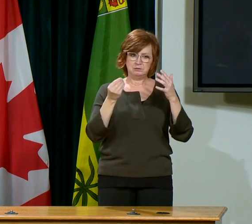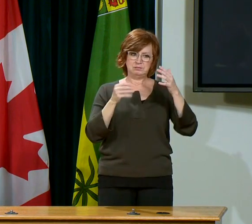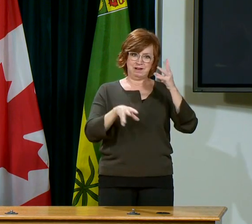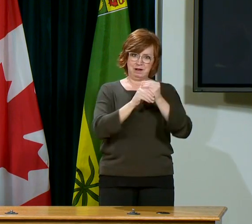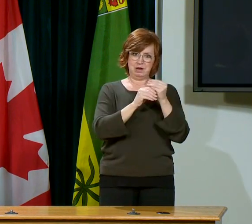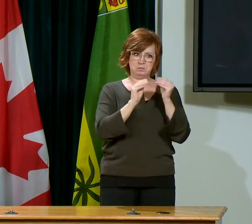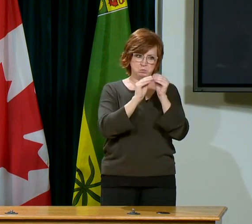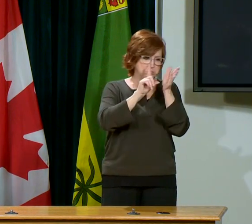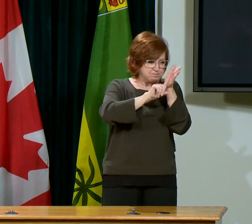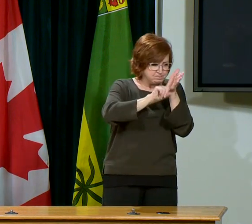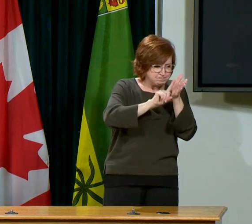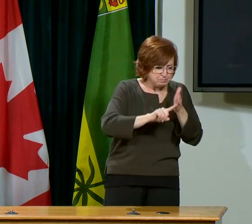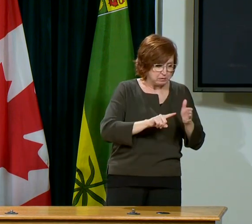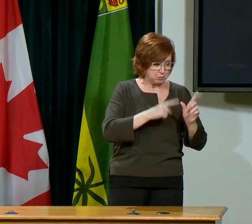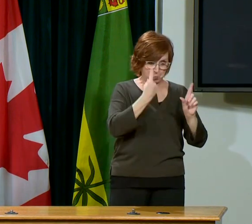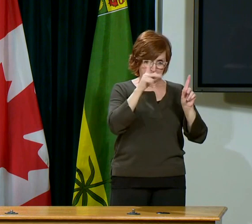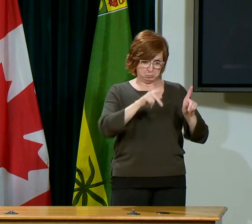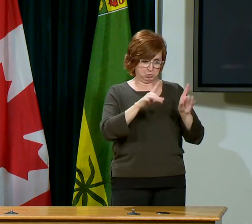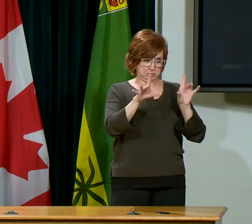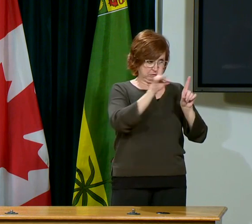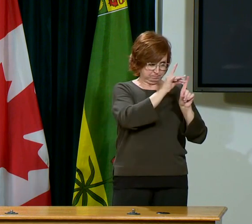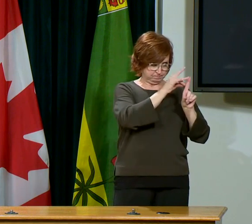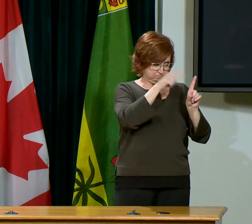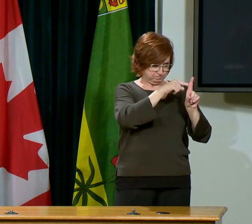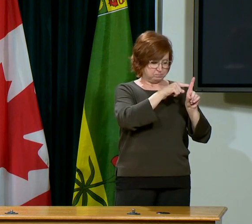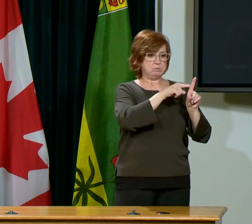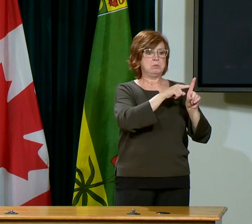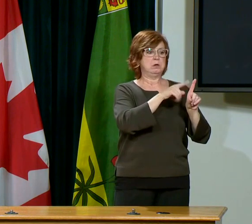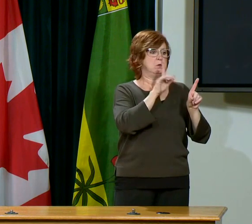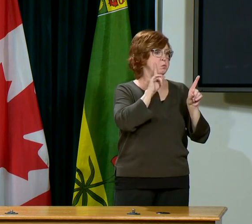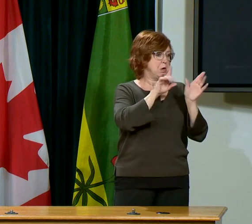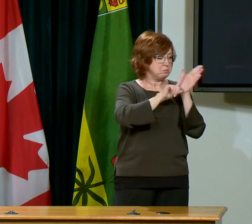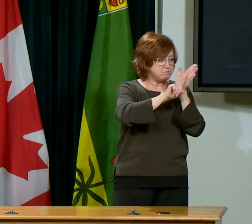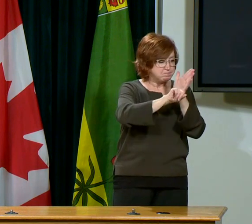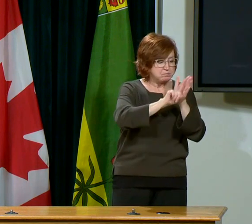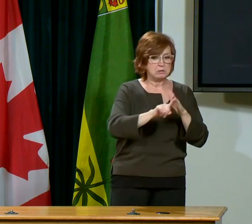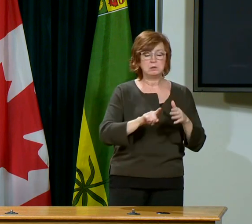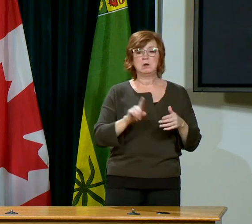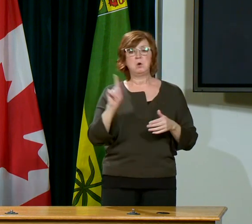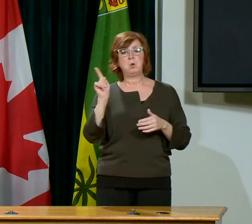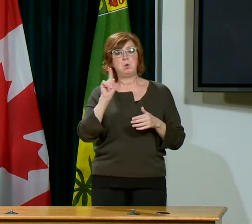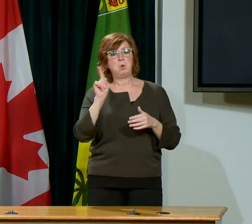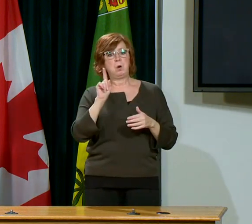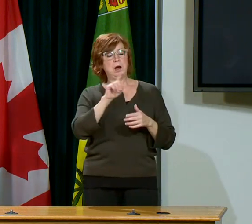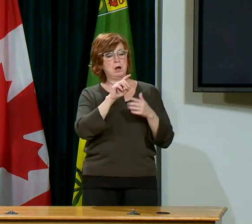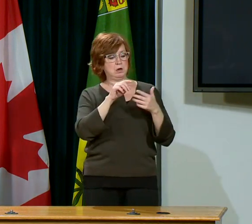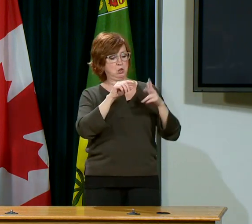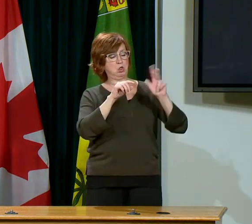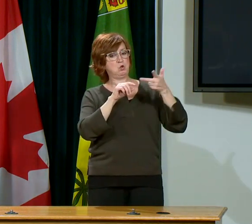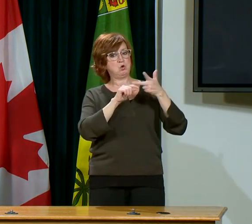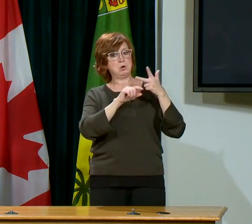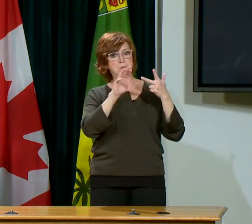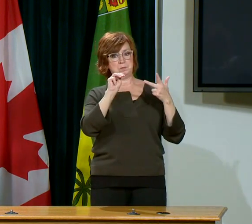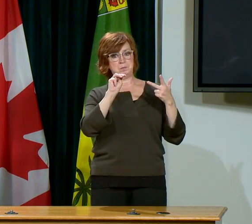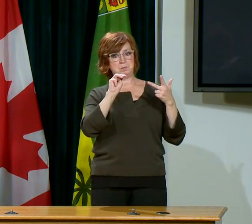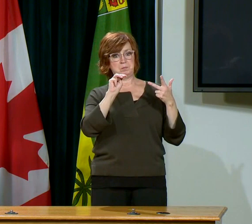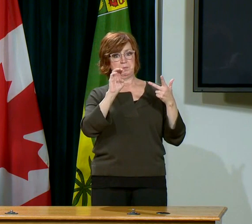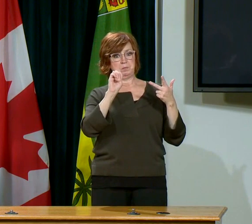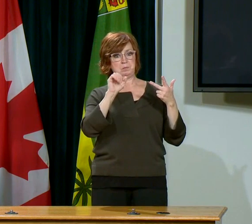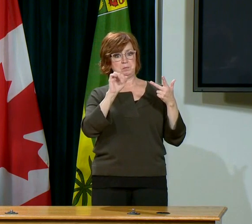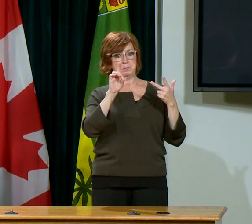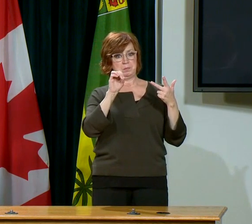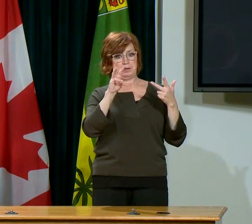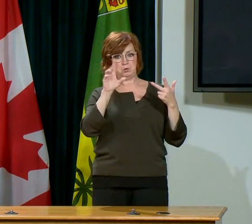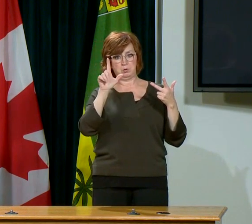further spread and identify and protect healthcare workers. Meadow Lake is one of the first communities outside of Saskatoon and Regina to go live with